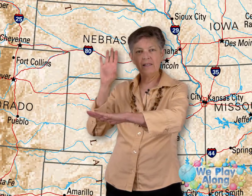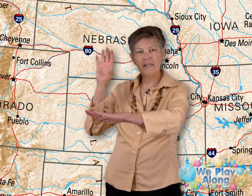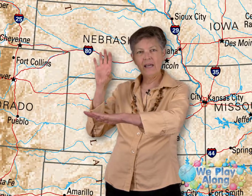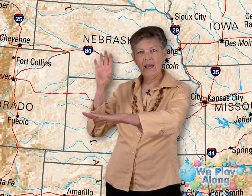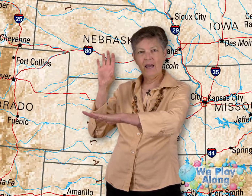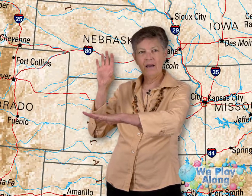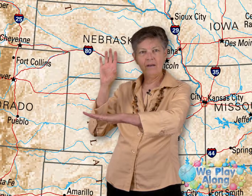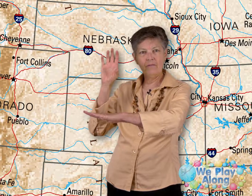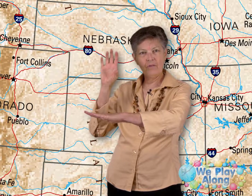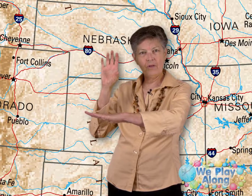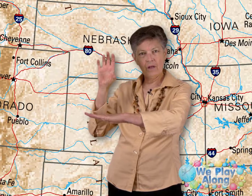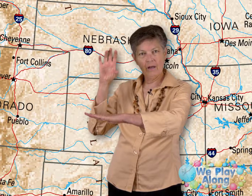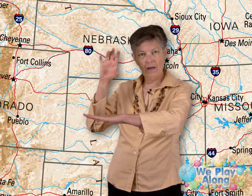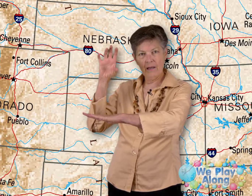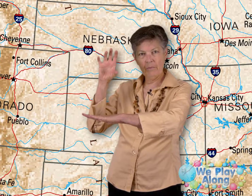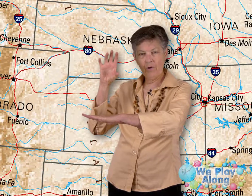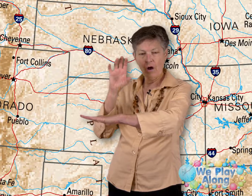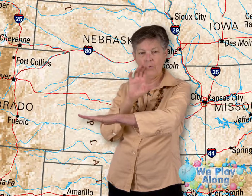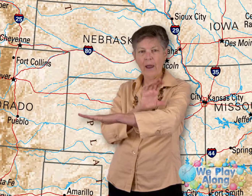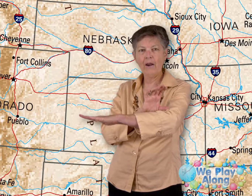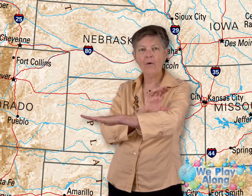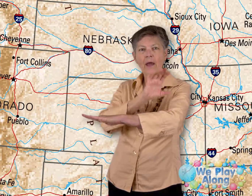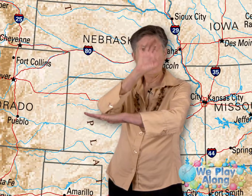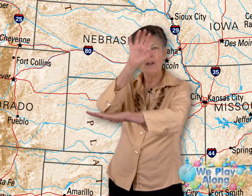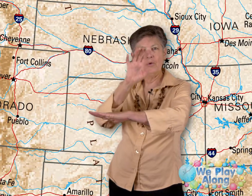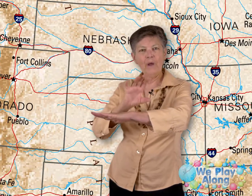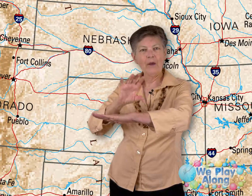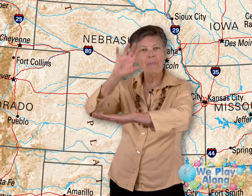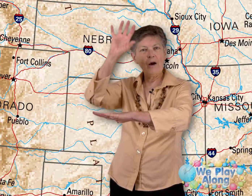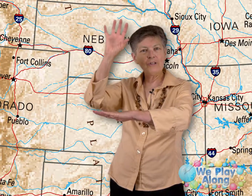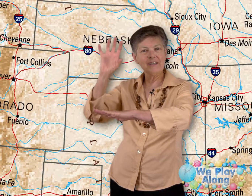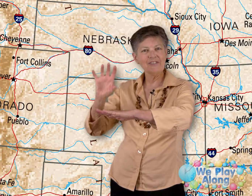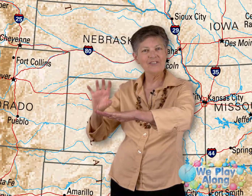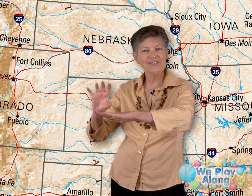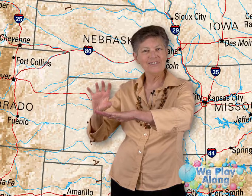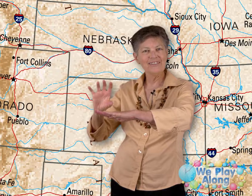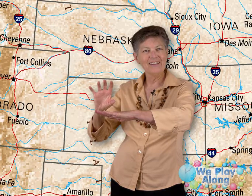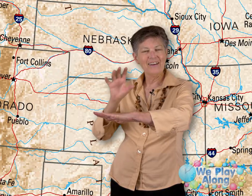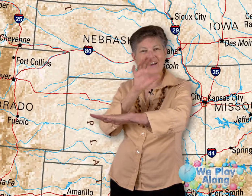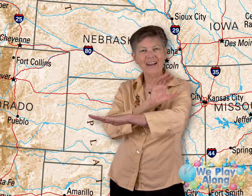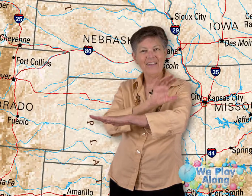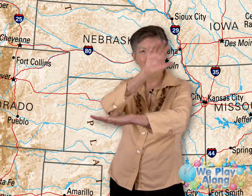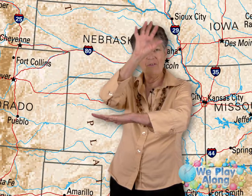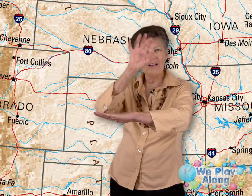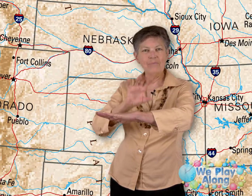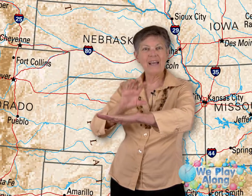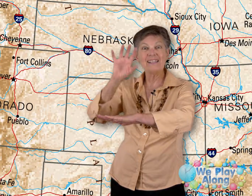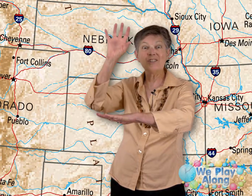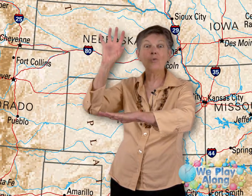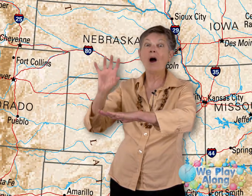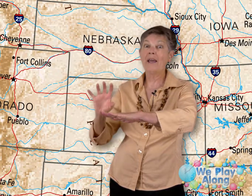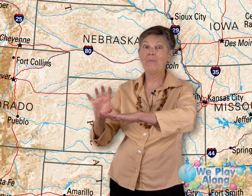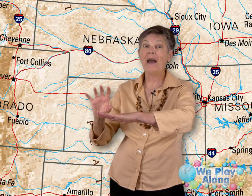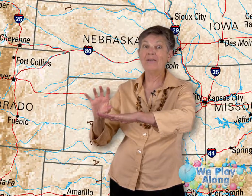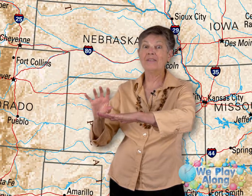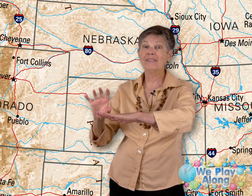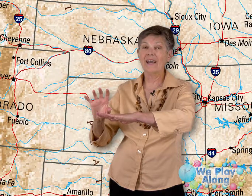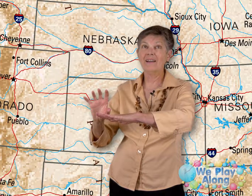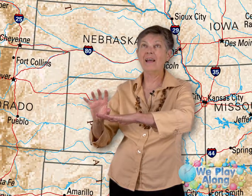C hand for the name of Colorado and you make mountains. I like that one because it's a Rocky Mountain state. It has